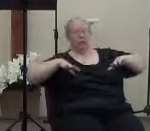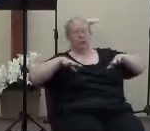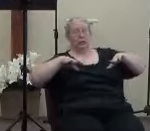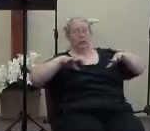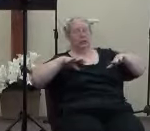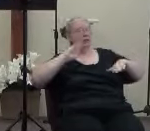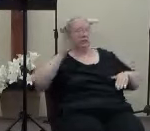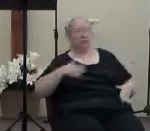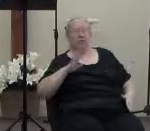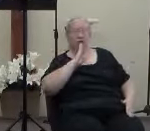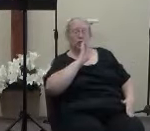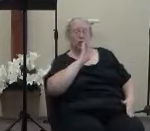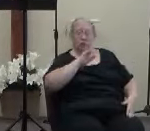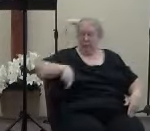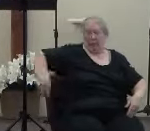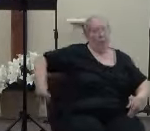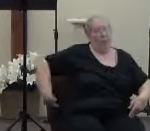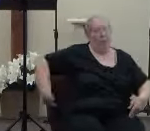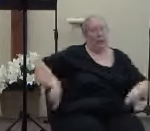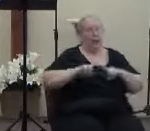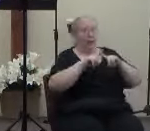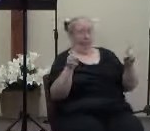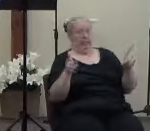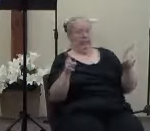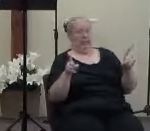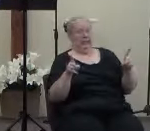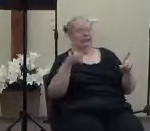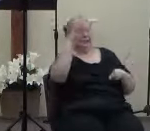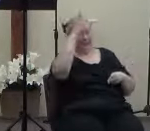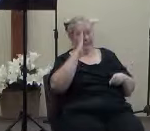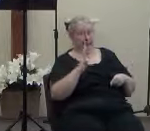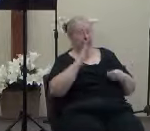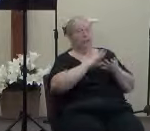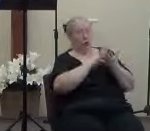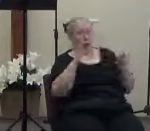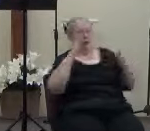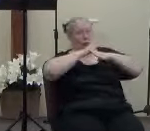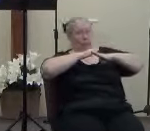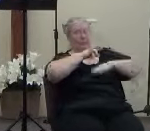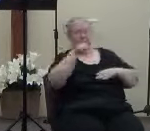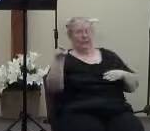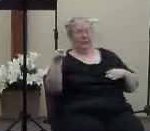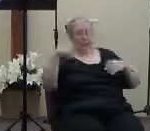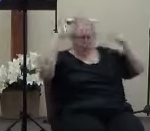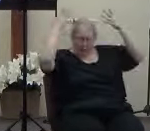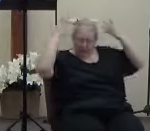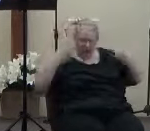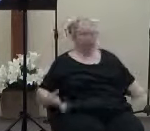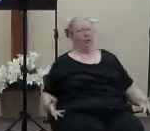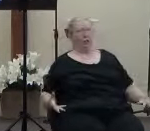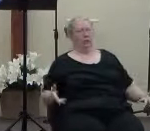The glory of the Lord will be your rear guard. You're covered, guys and gals. You don't have to be in the